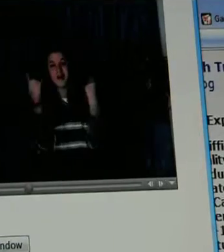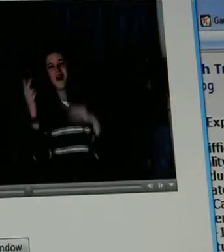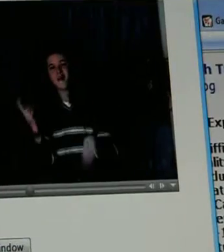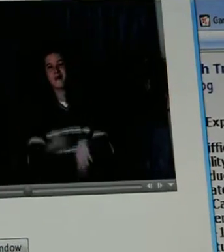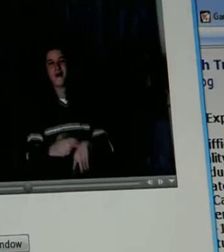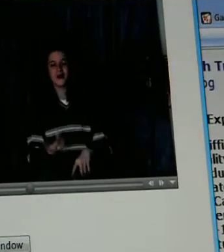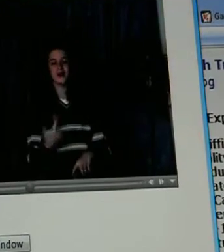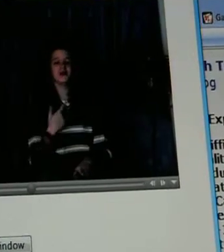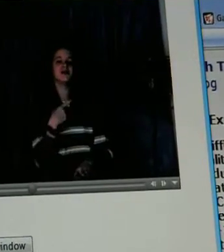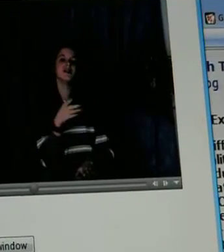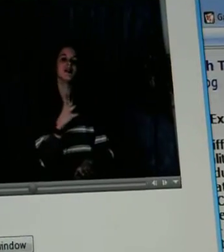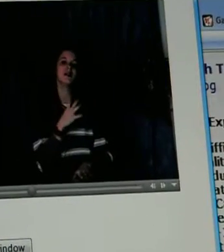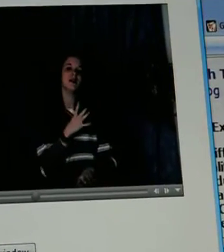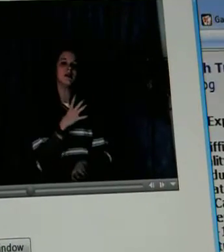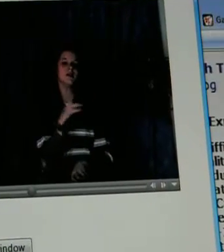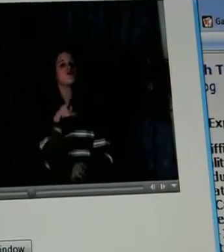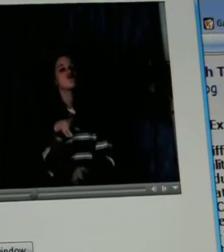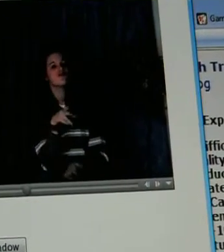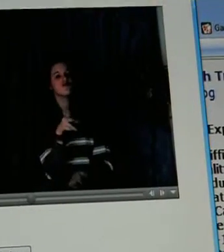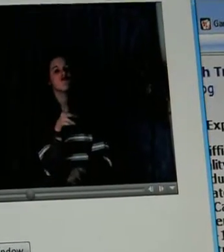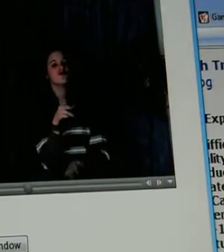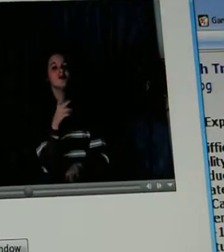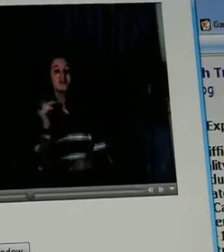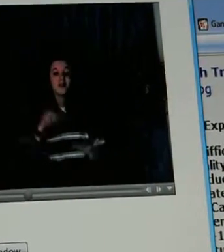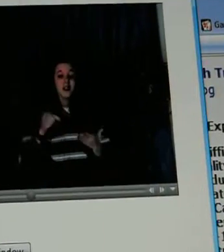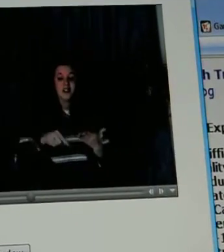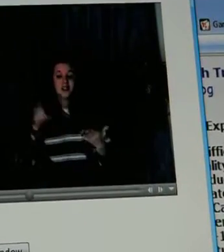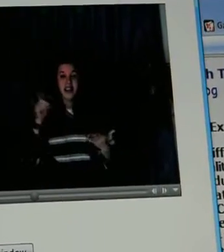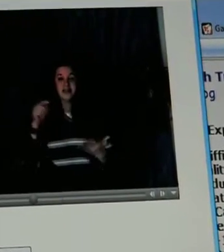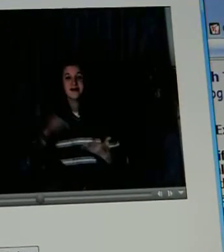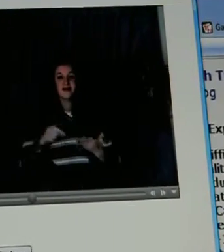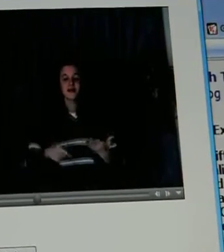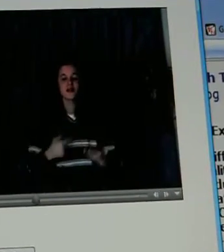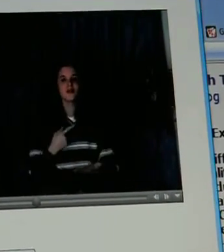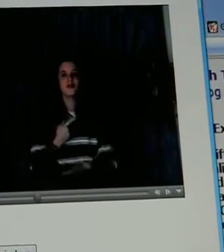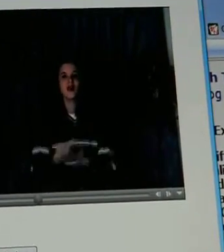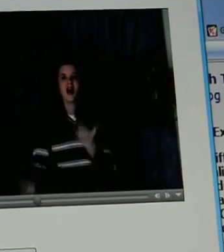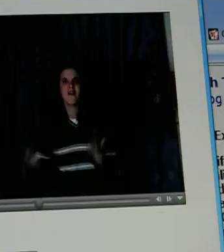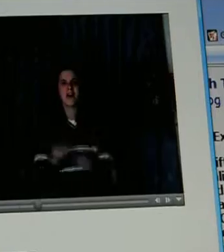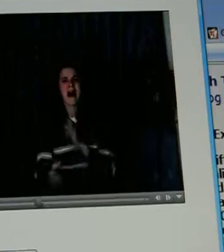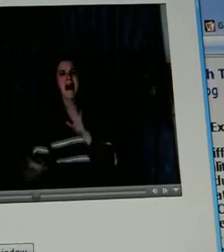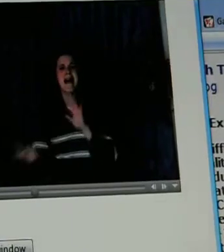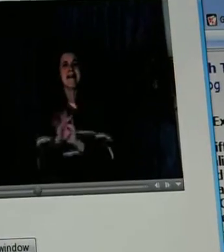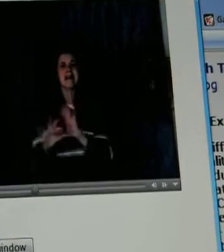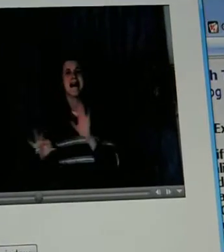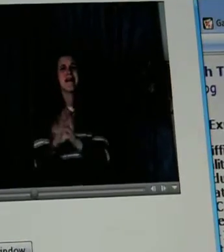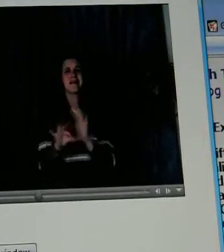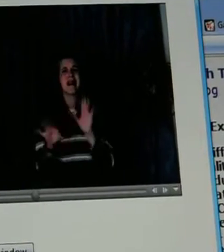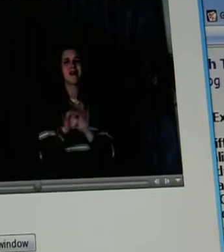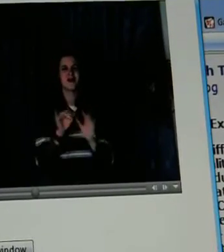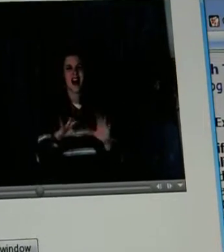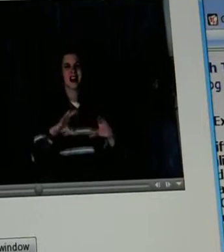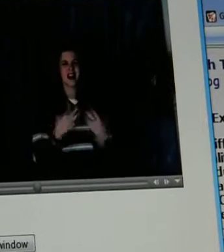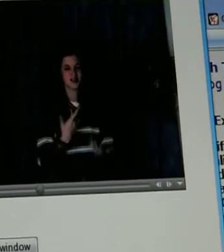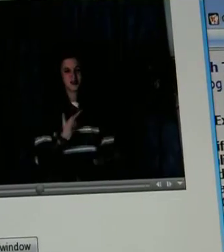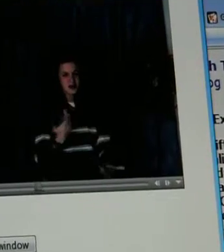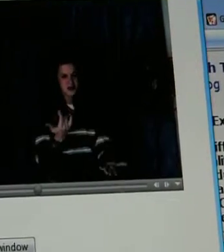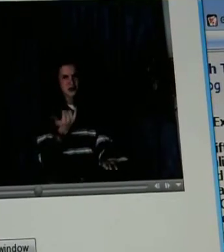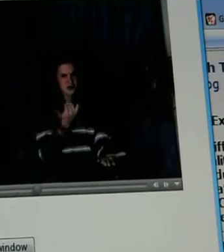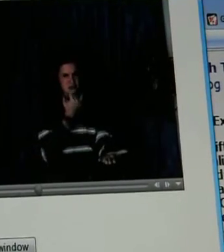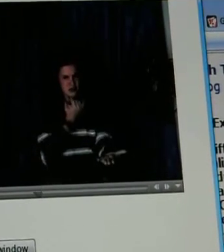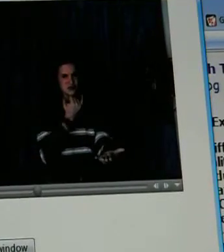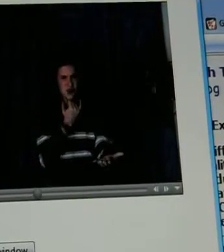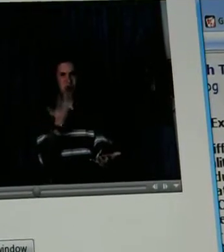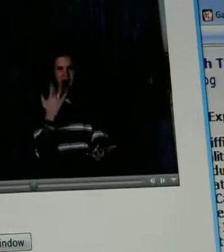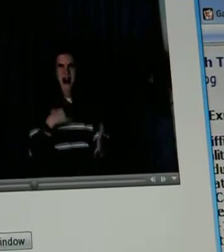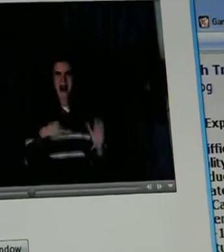as the interpreter signed, I understood what she was saying, but the concepts kind of went over my head. So when it came time for me to write papers and turn them into